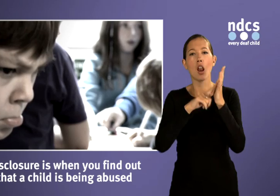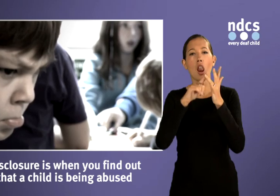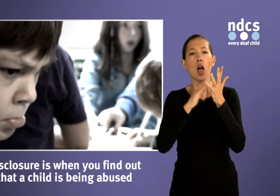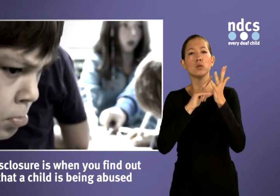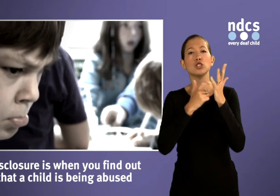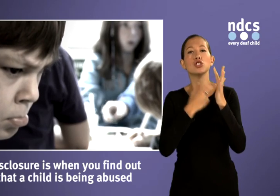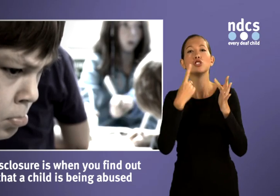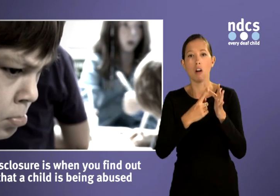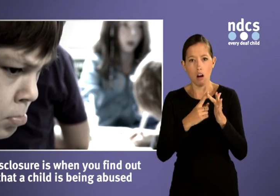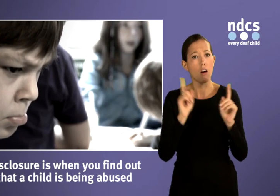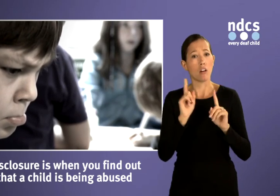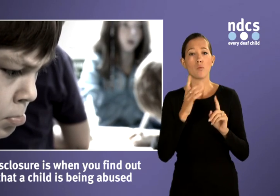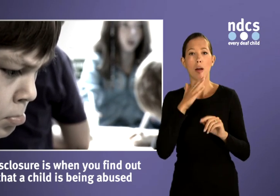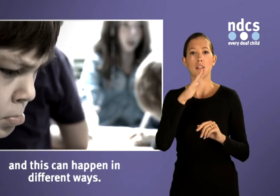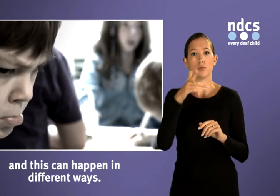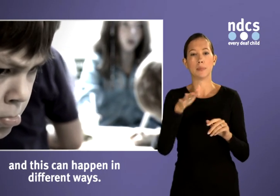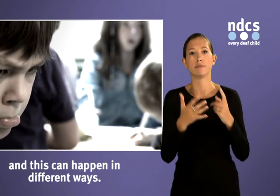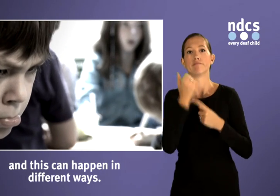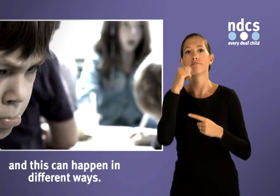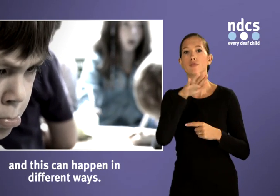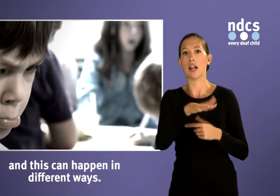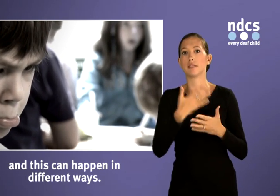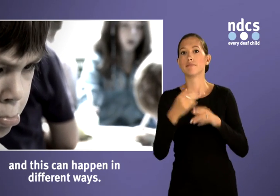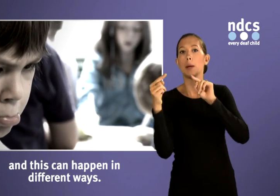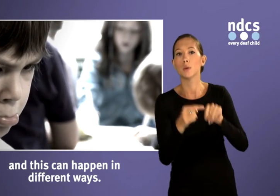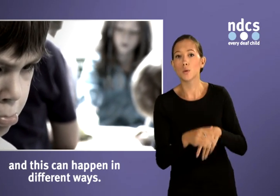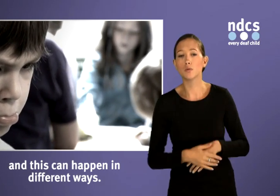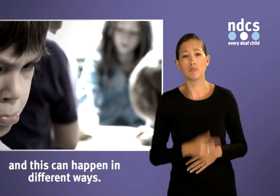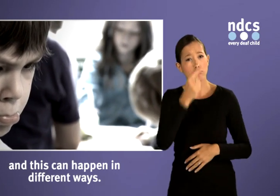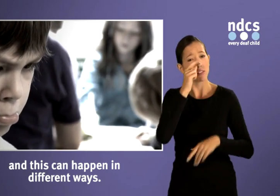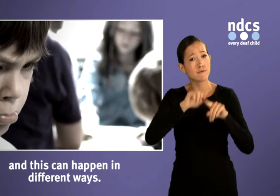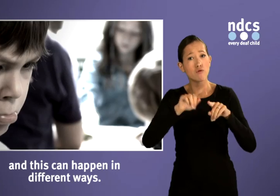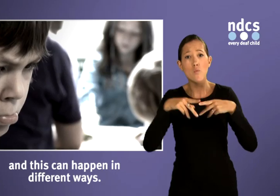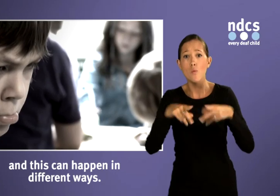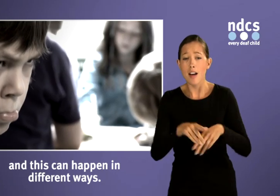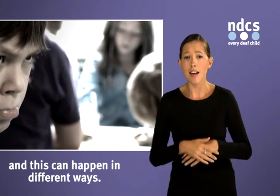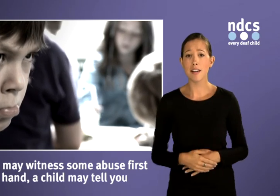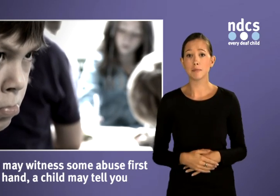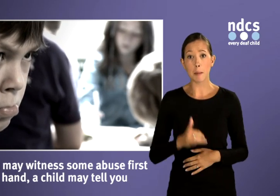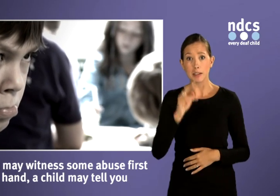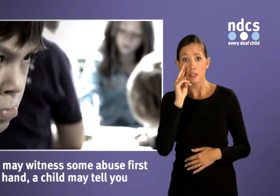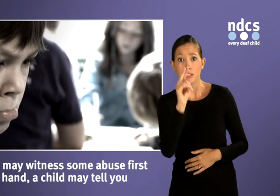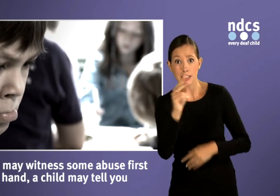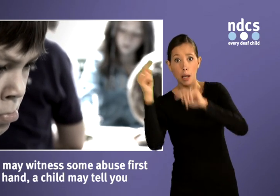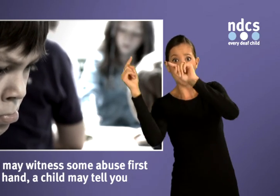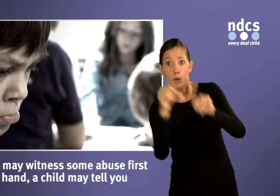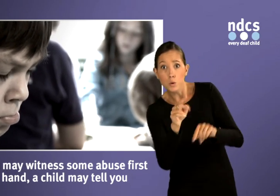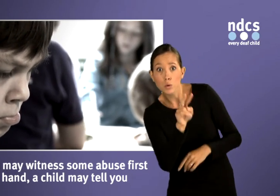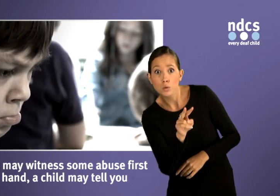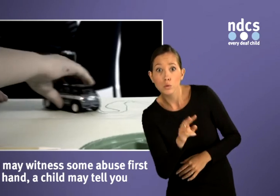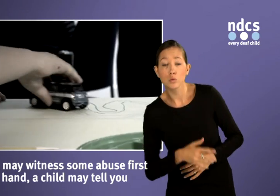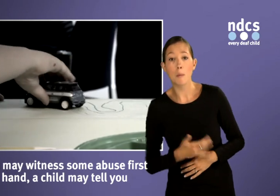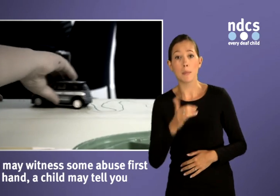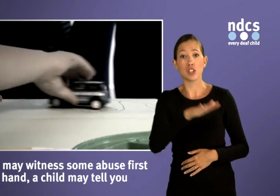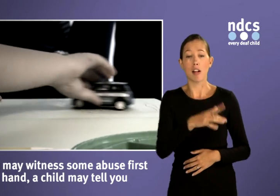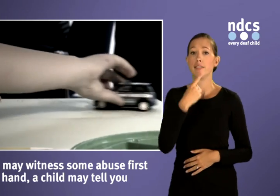Disclosure is when you find out that a child is being abused, and this can happen in different ways. You may witness some abuse